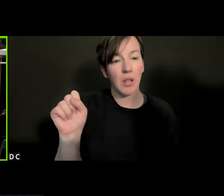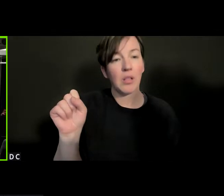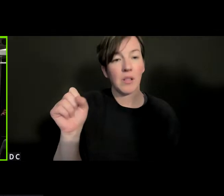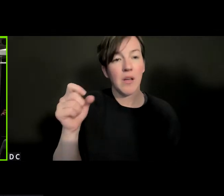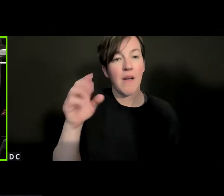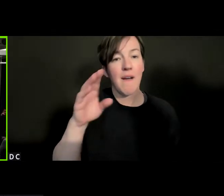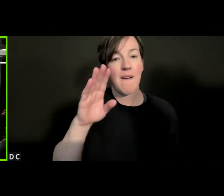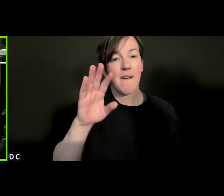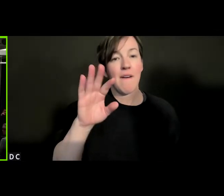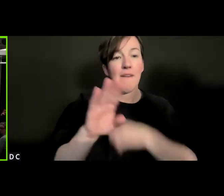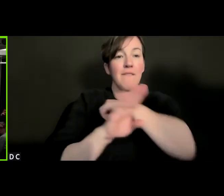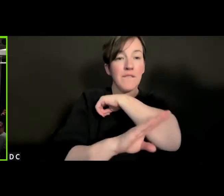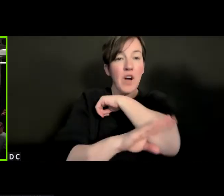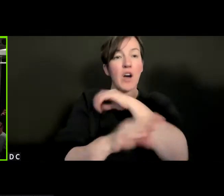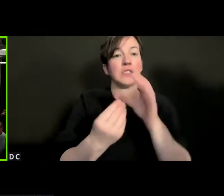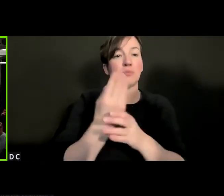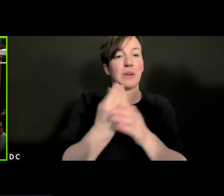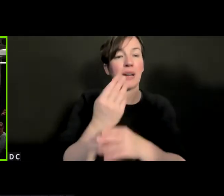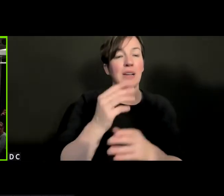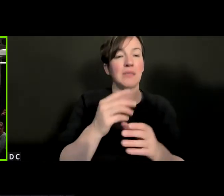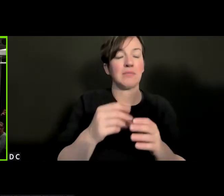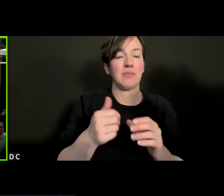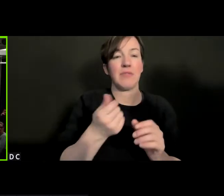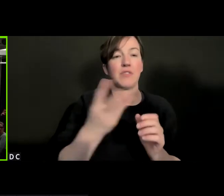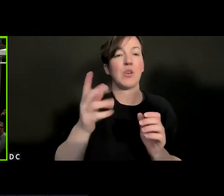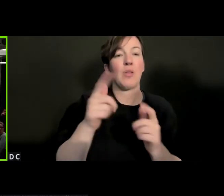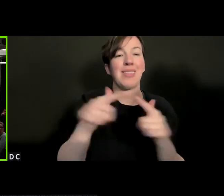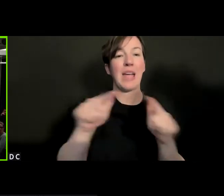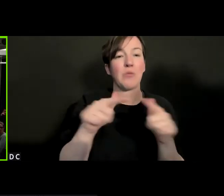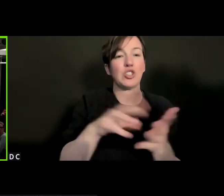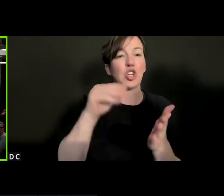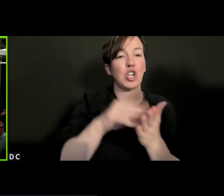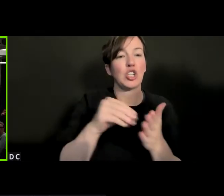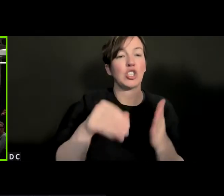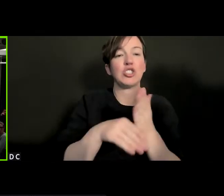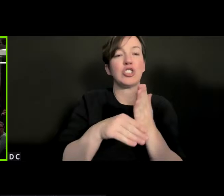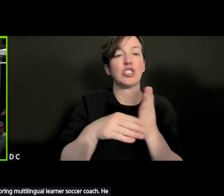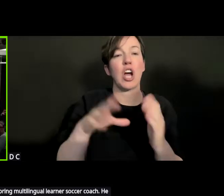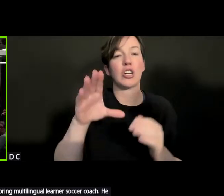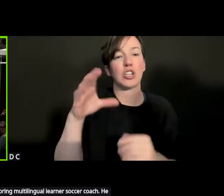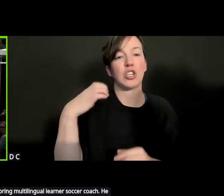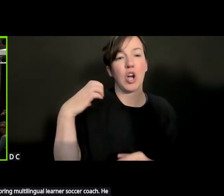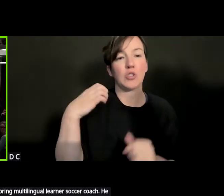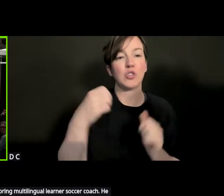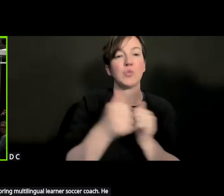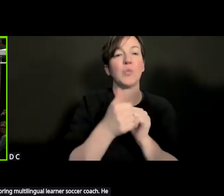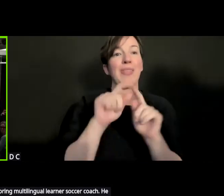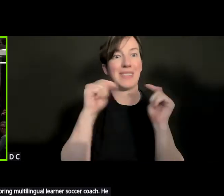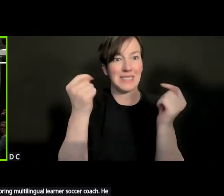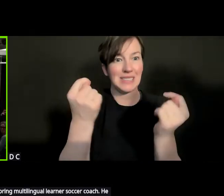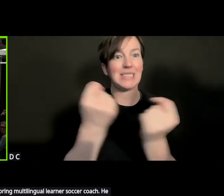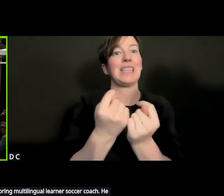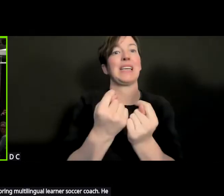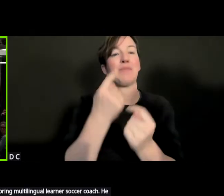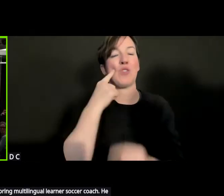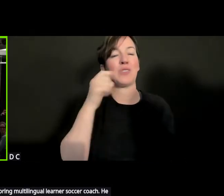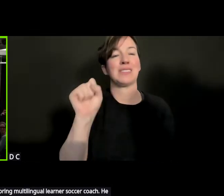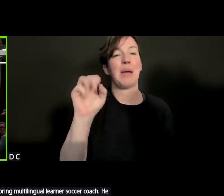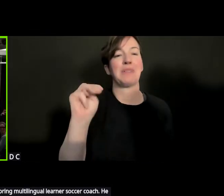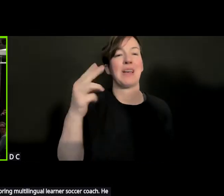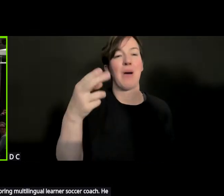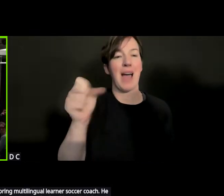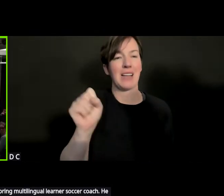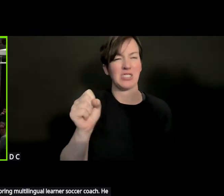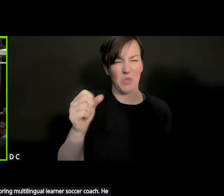Fall and Spring Multilingual Learner Soccer Coach. He is here with the Fall Soccer Club Championship team for San Mateo High School. Join me in giving